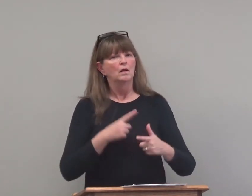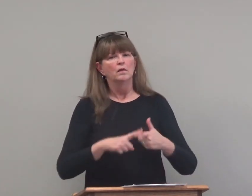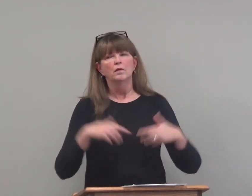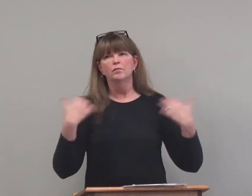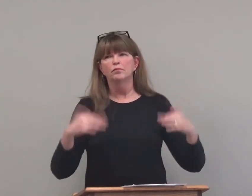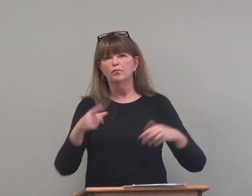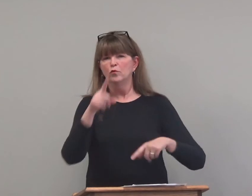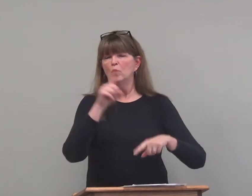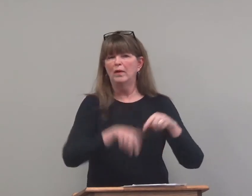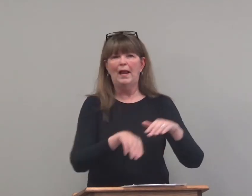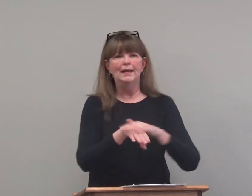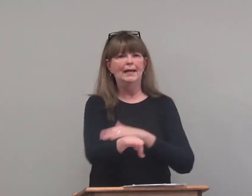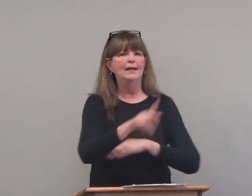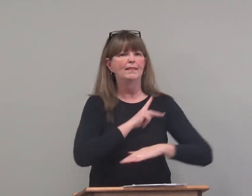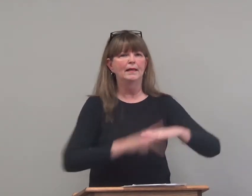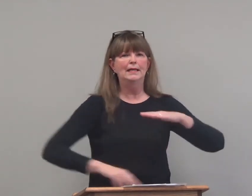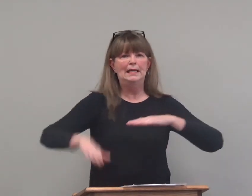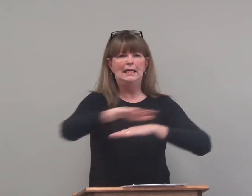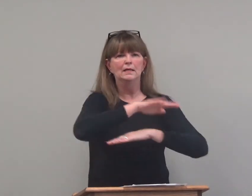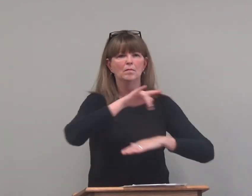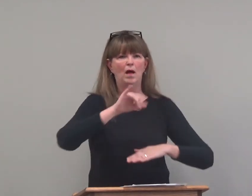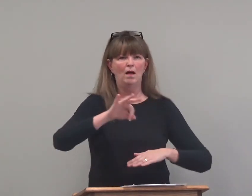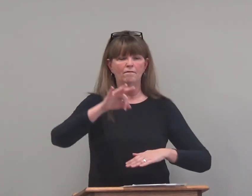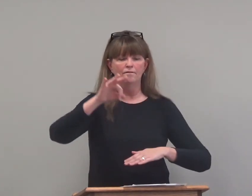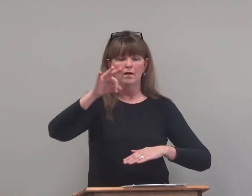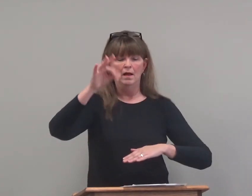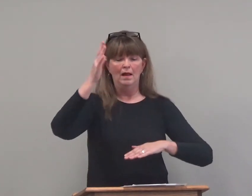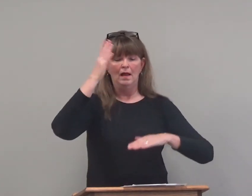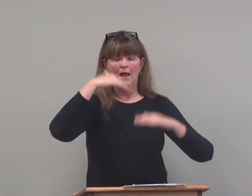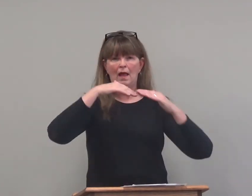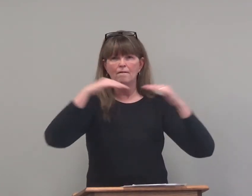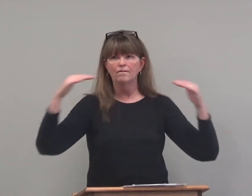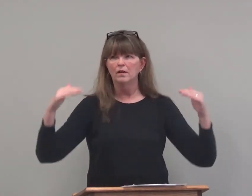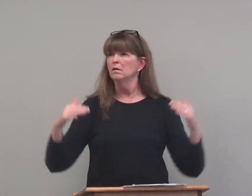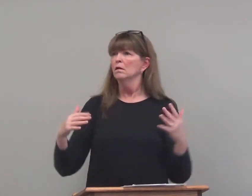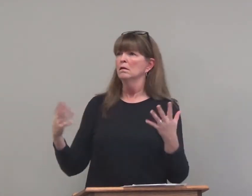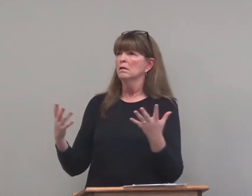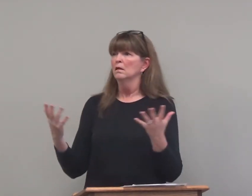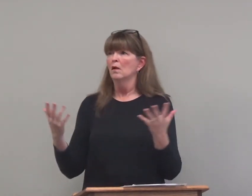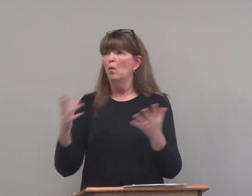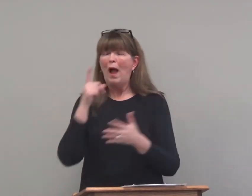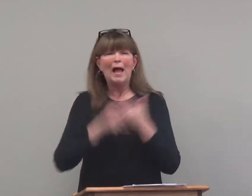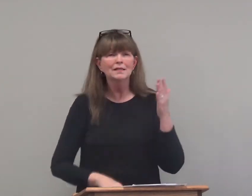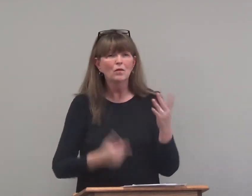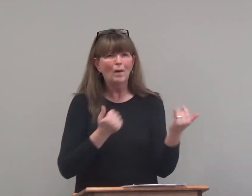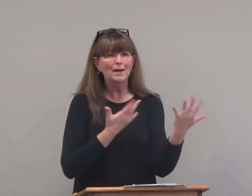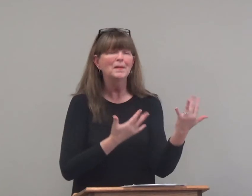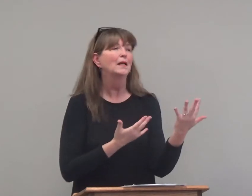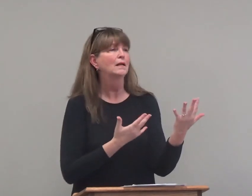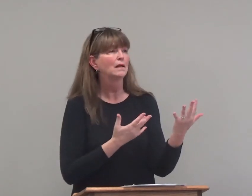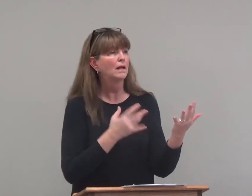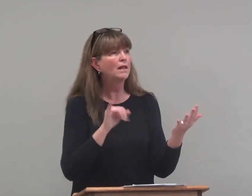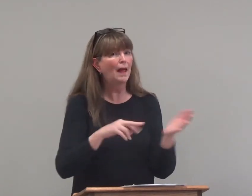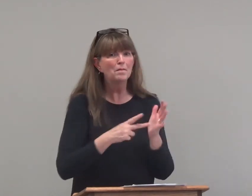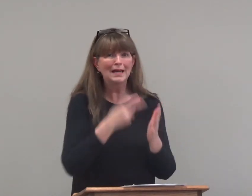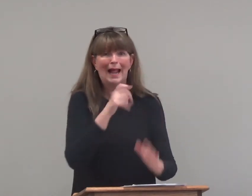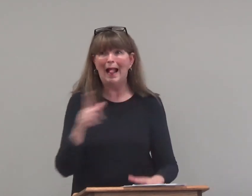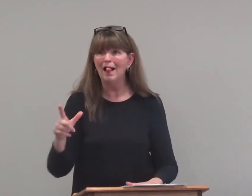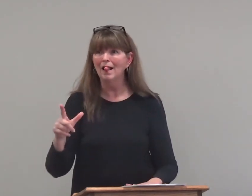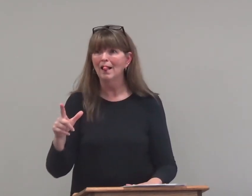if you do not live a life in a different manner than the Pharisees, and you cannot enter the kingdom of God. And then we think, what? Wait a minute.